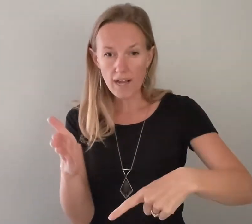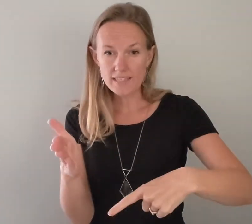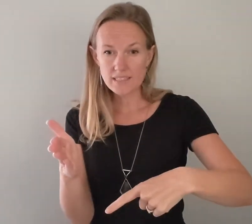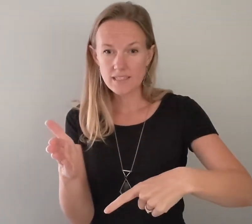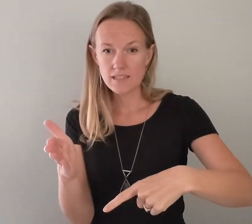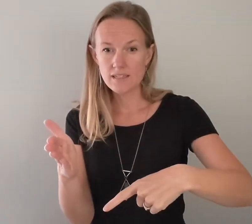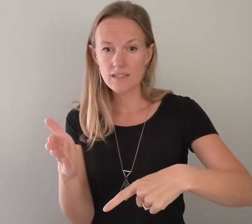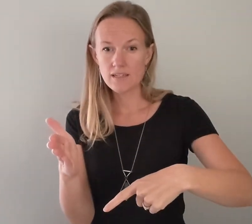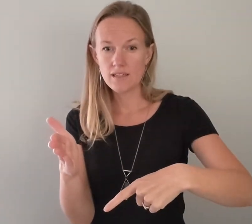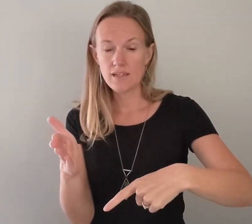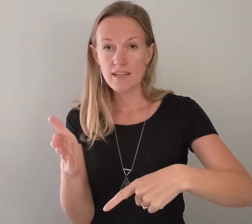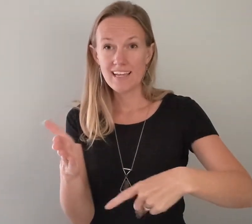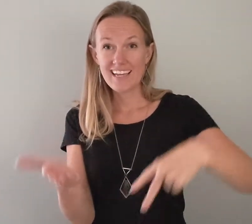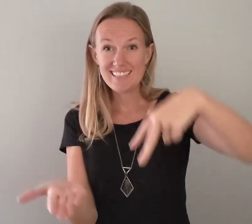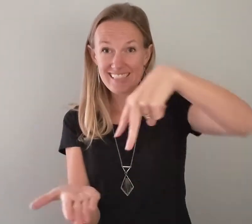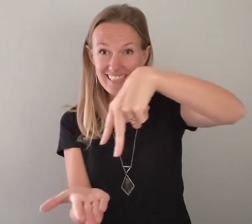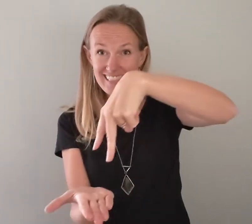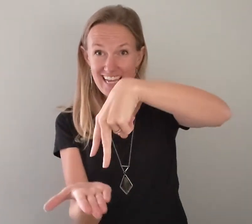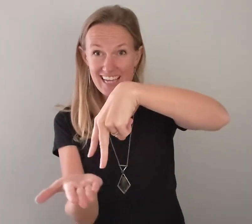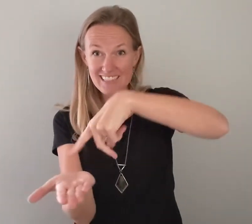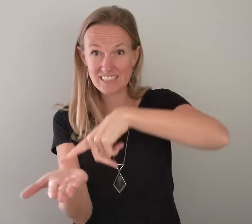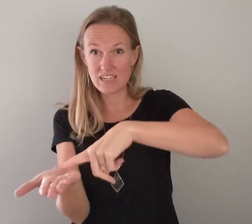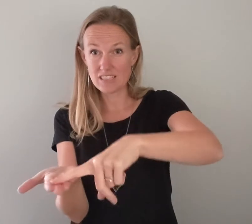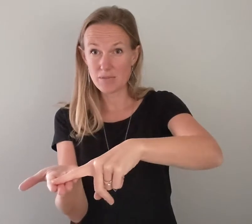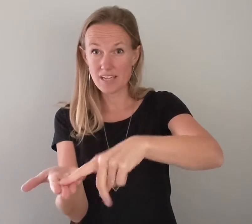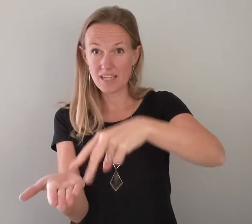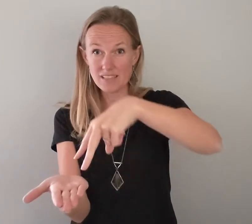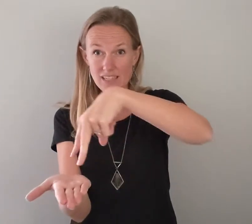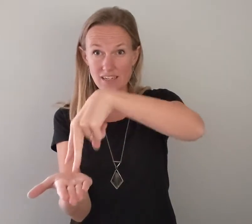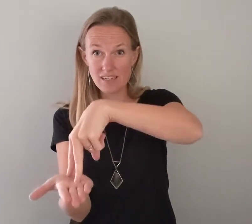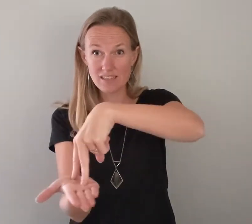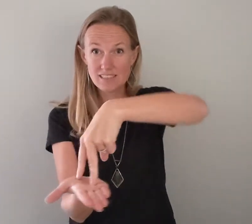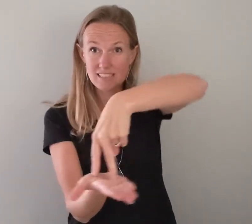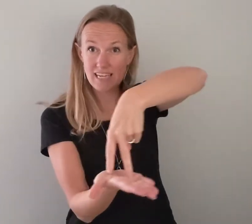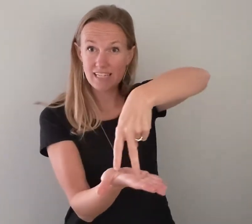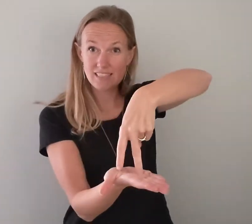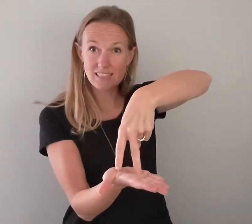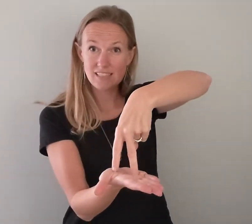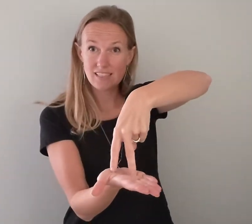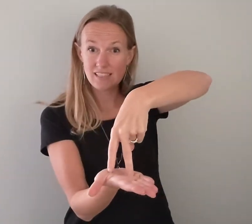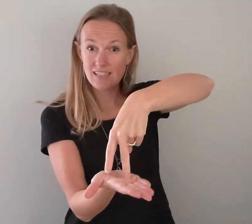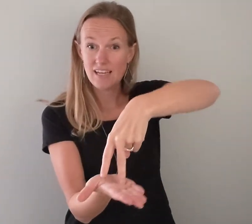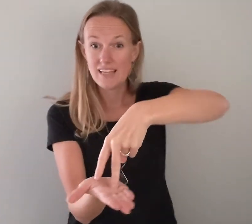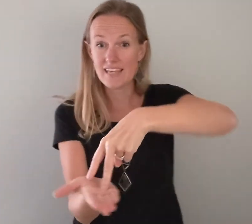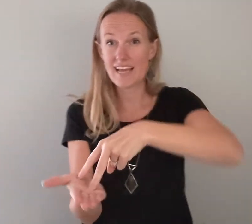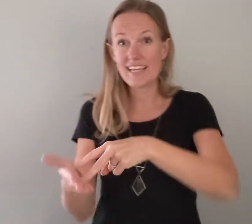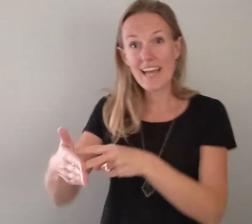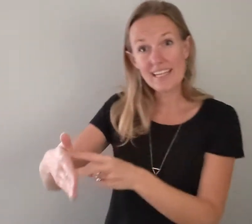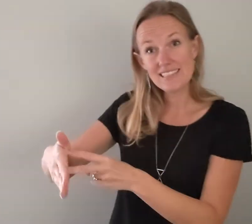What can stand, non-dominant hand here, stand, and then